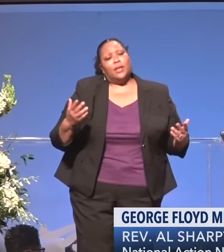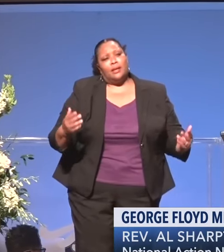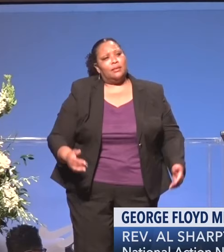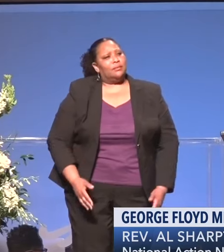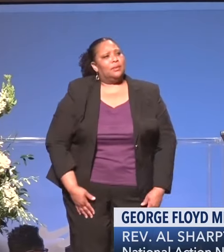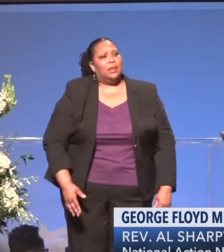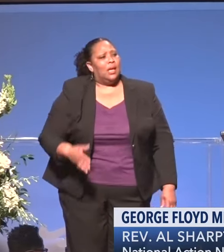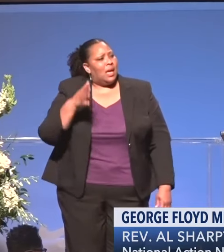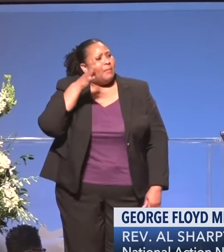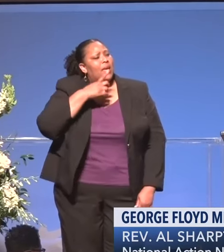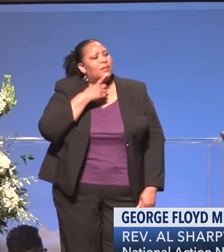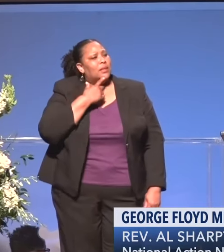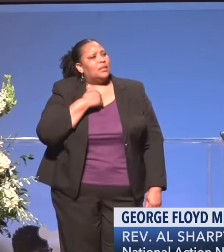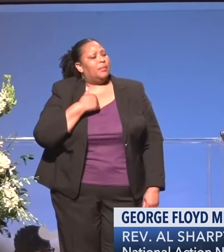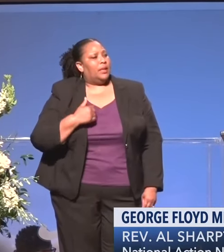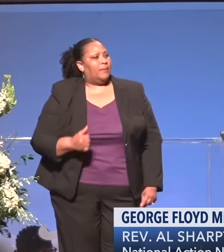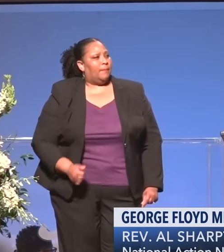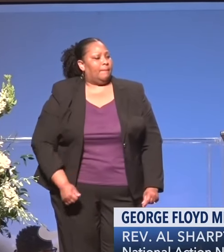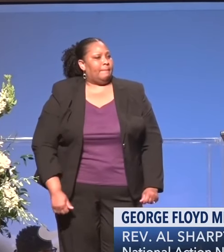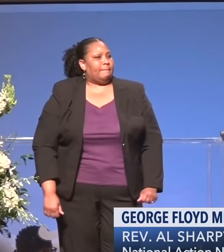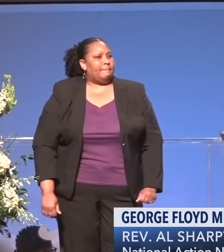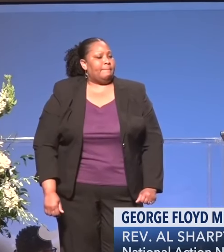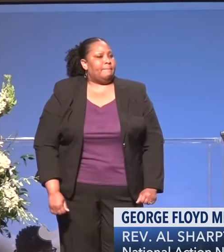man said to me